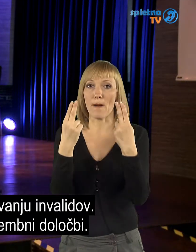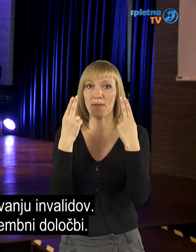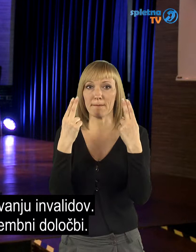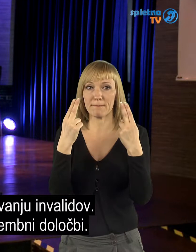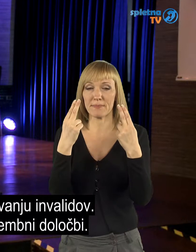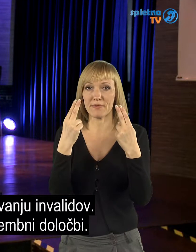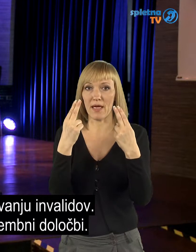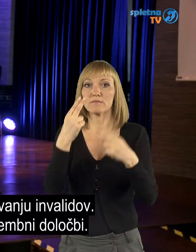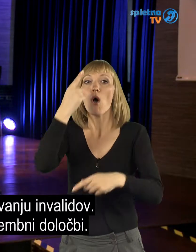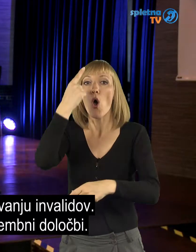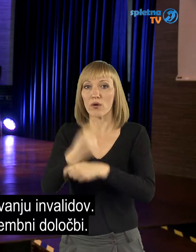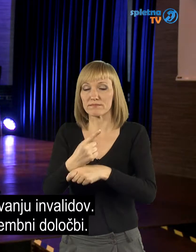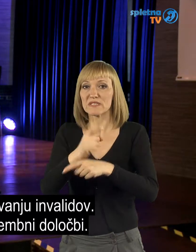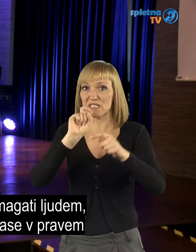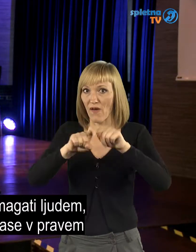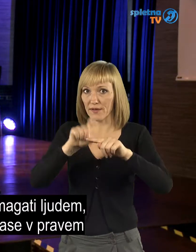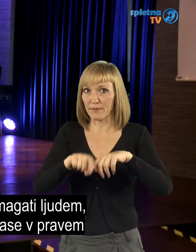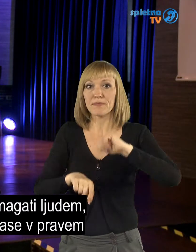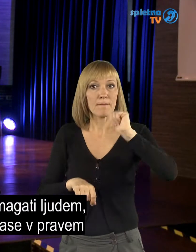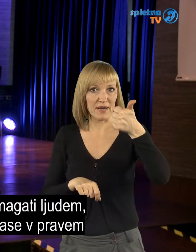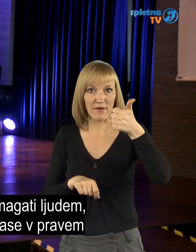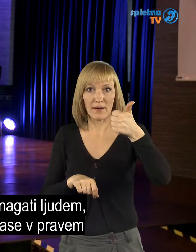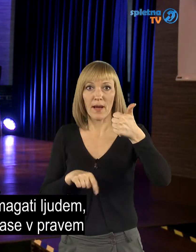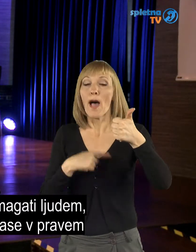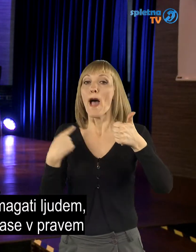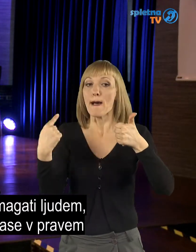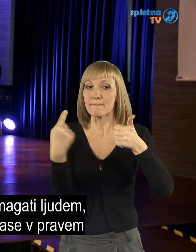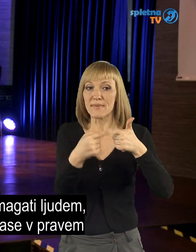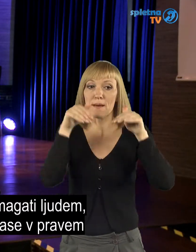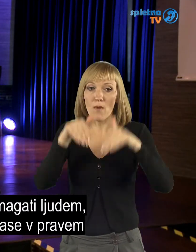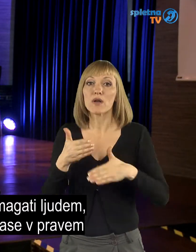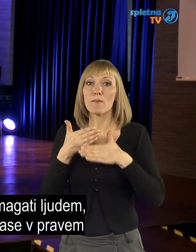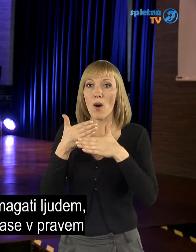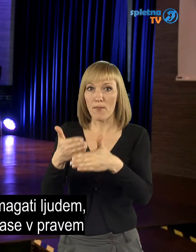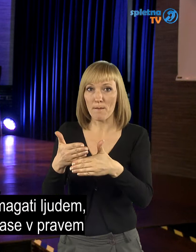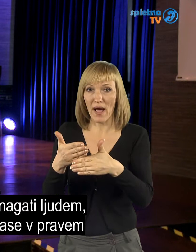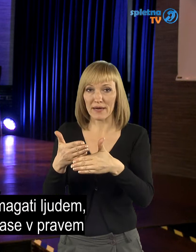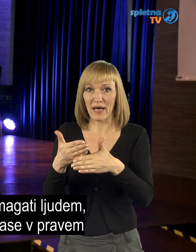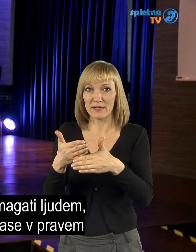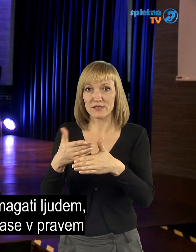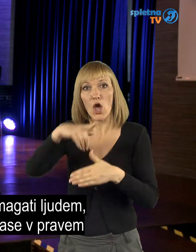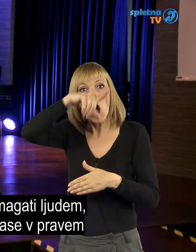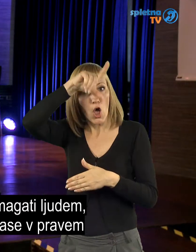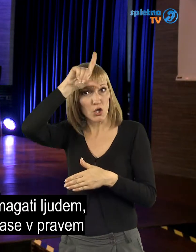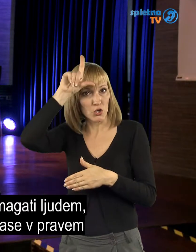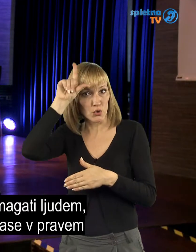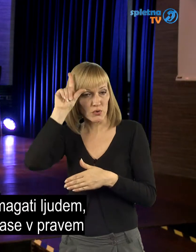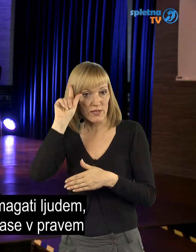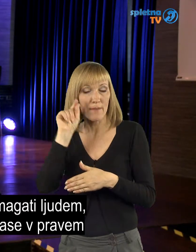two important things. First one is that we have to find a way of